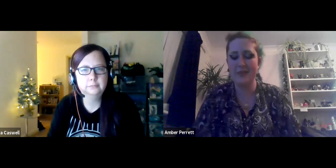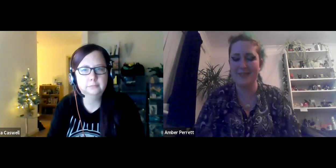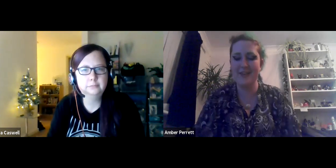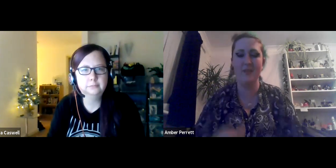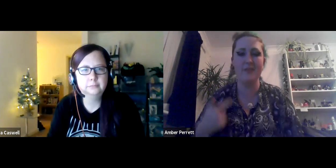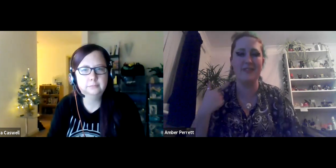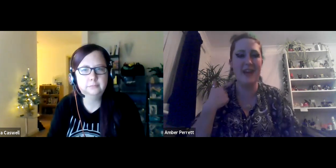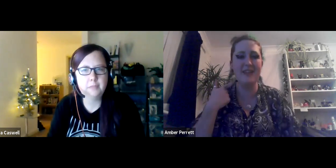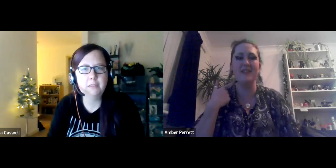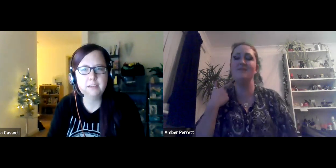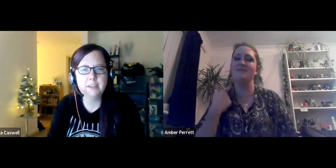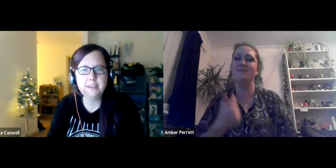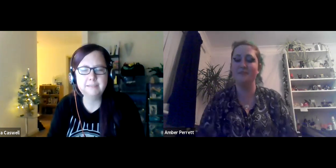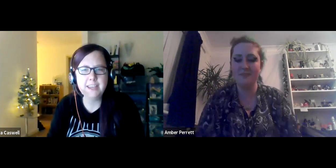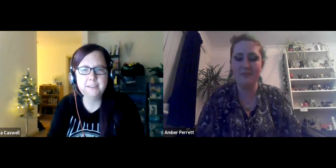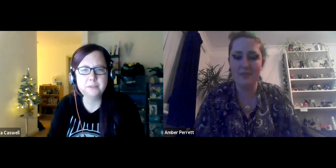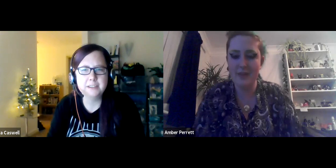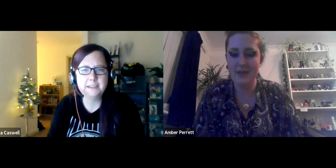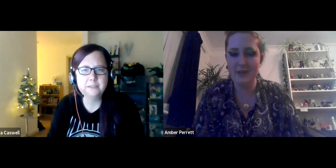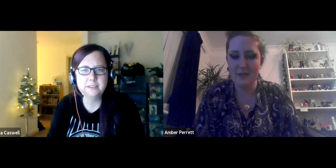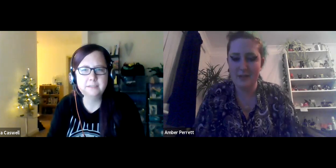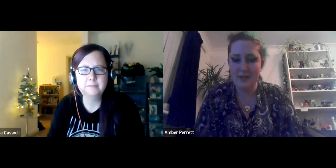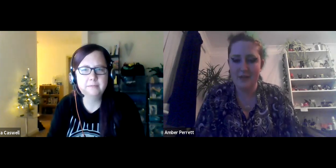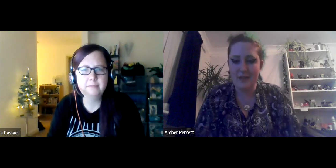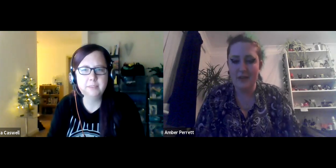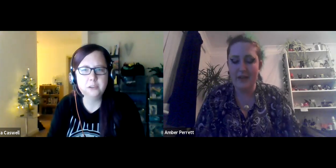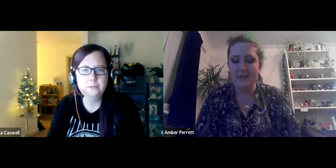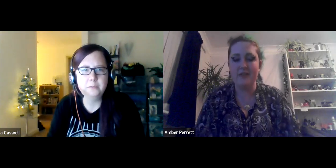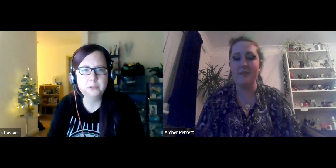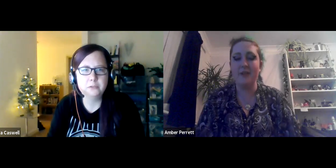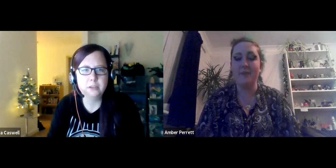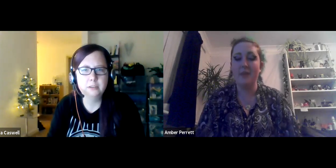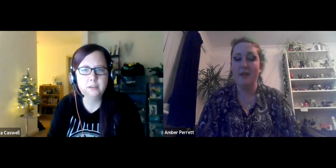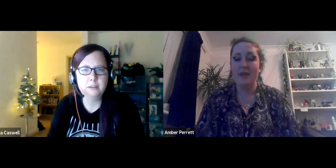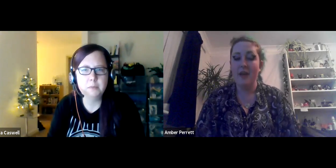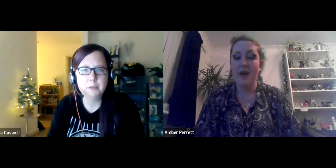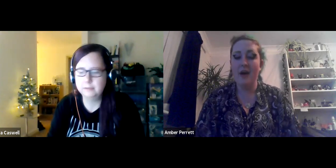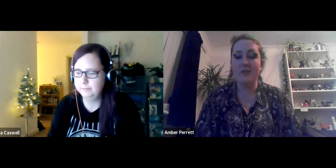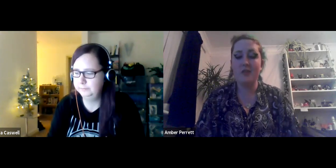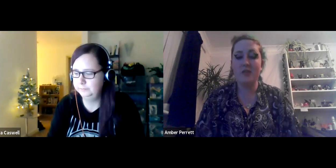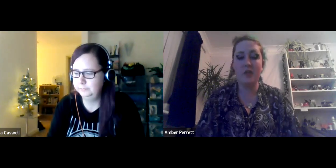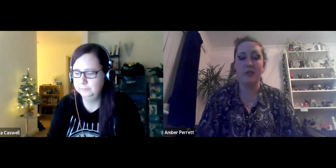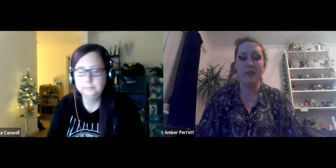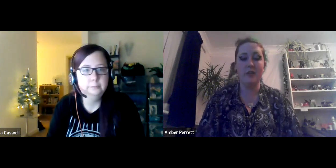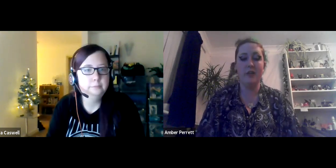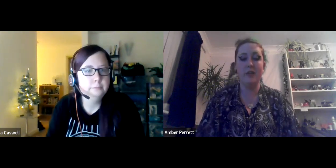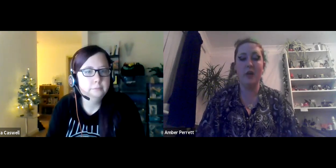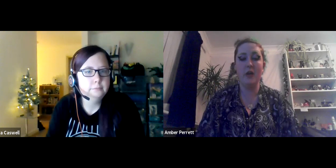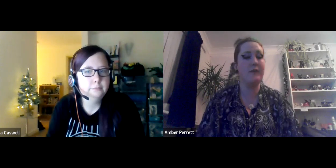the towns is that, isn't it? Yeah, one of the towns is Leeds or for something. butchery. Can't remember. Student. So if you